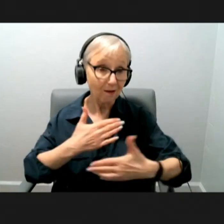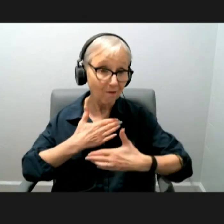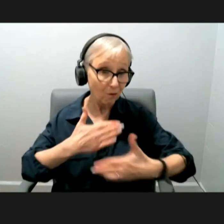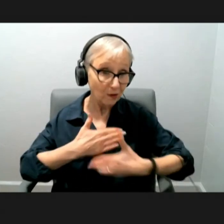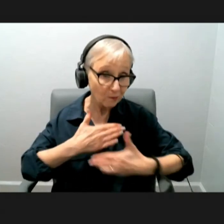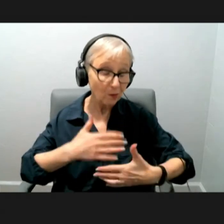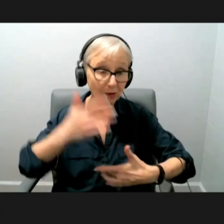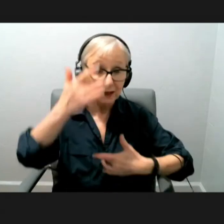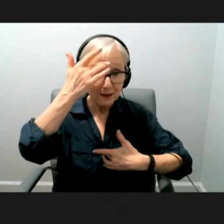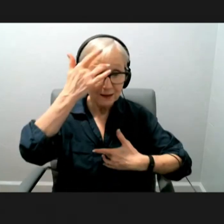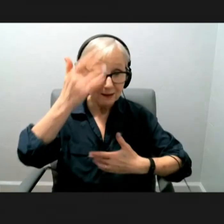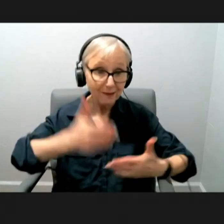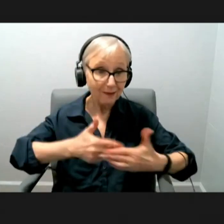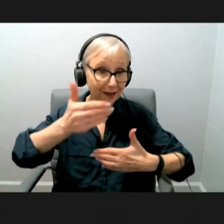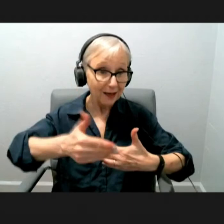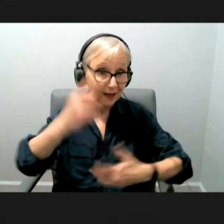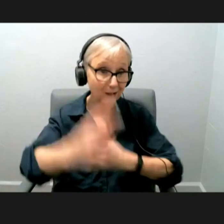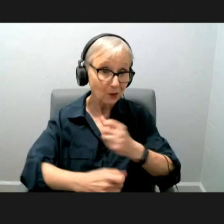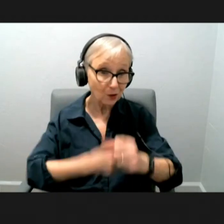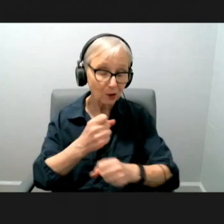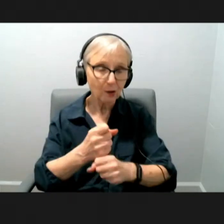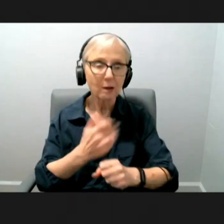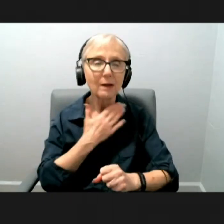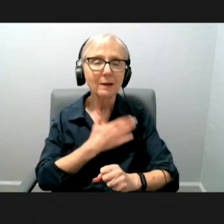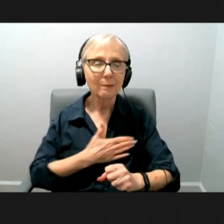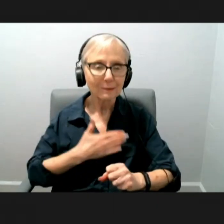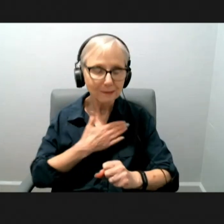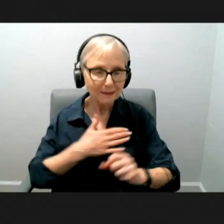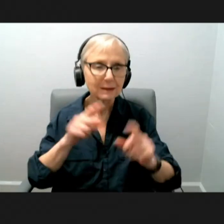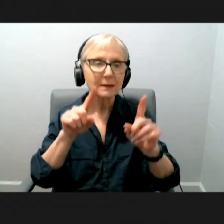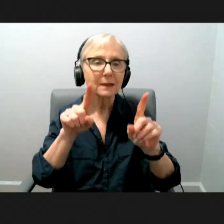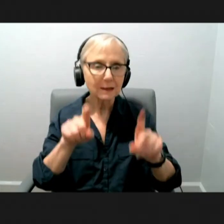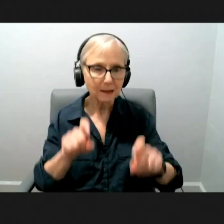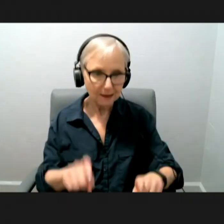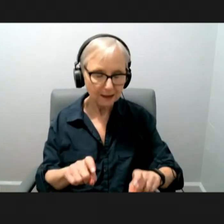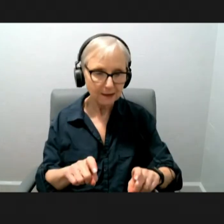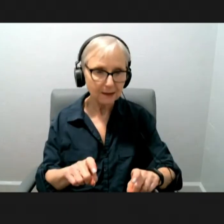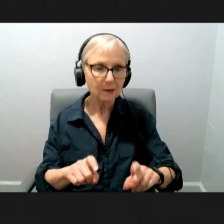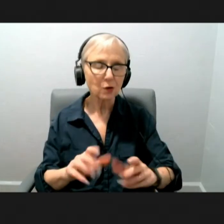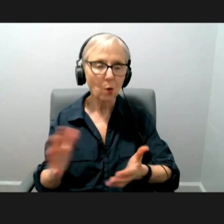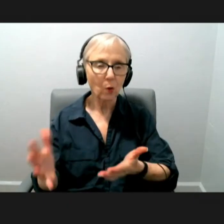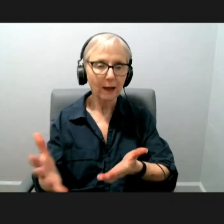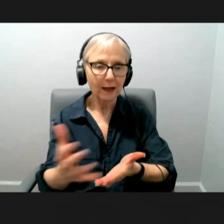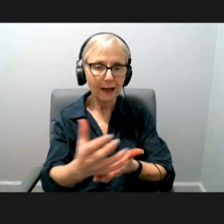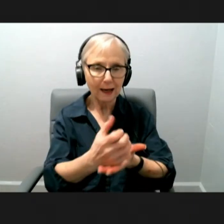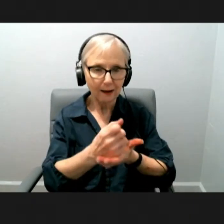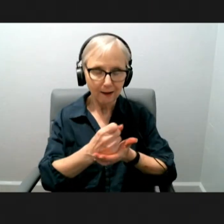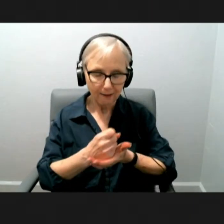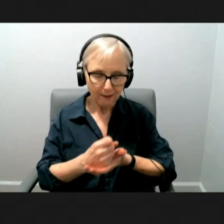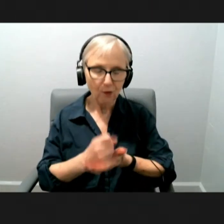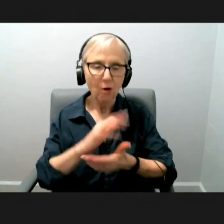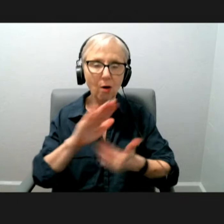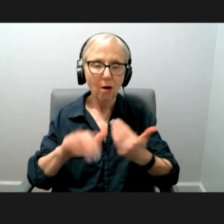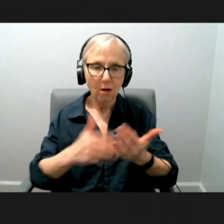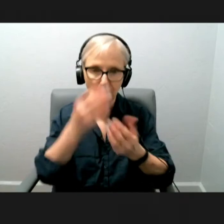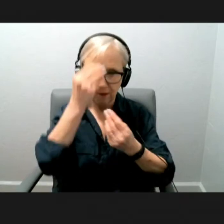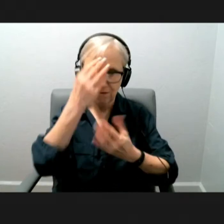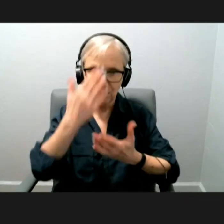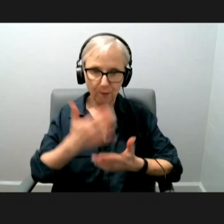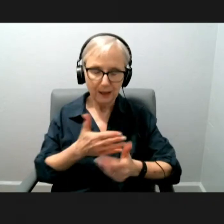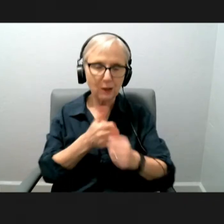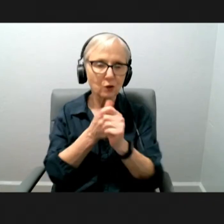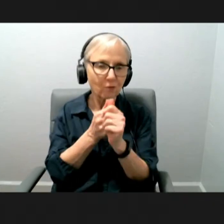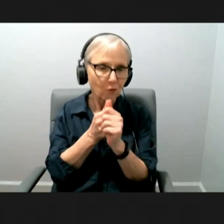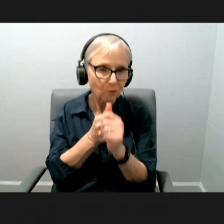year, please go in and get tested so that we're counting you and we're capturing the data you're providing us as part of our tracking